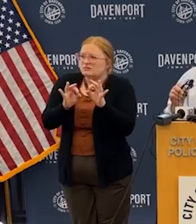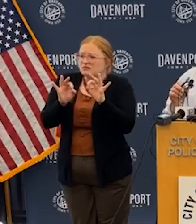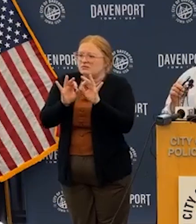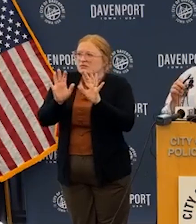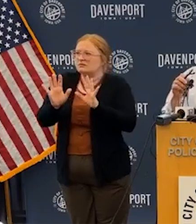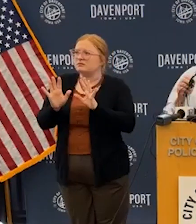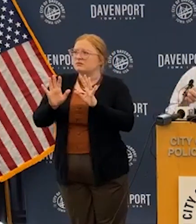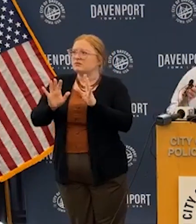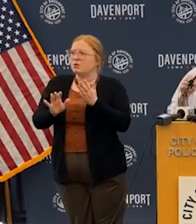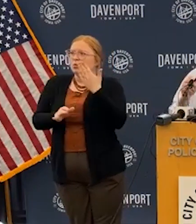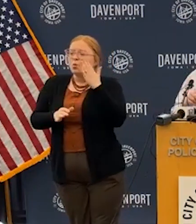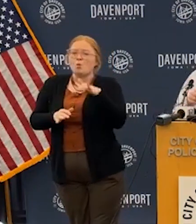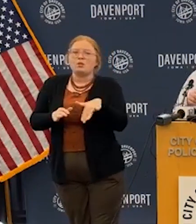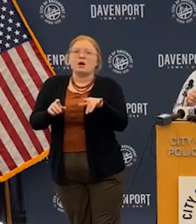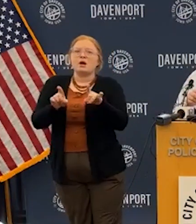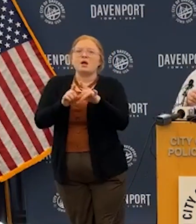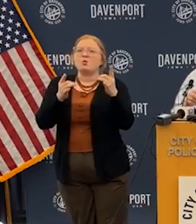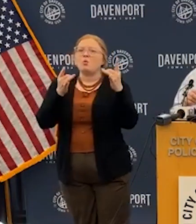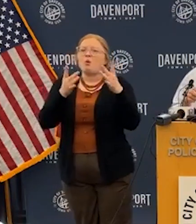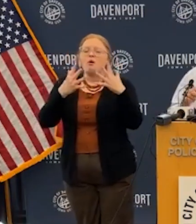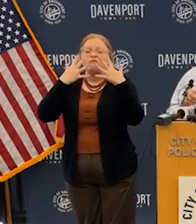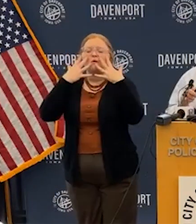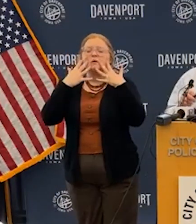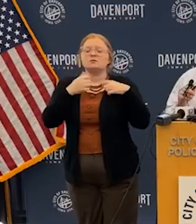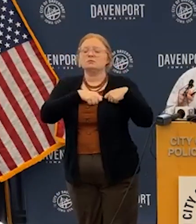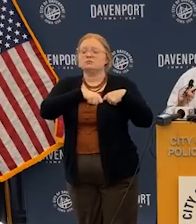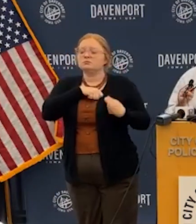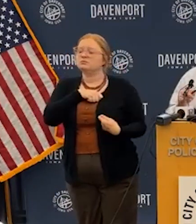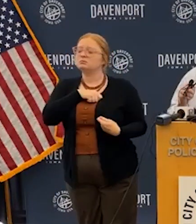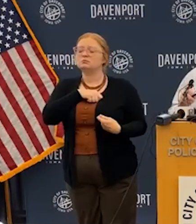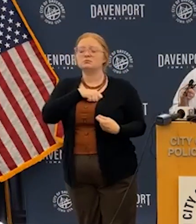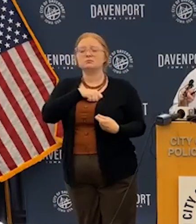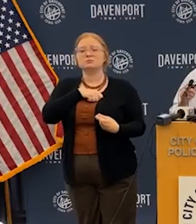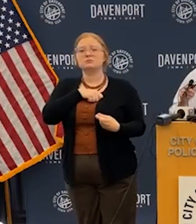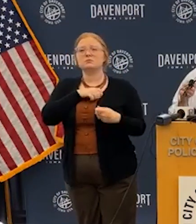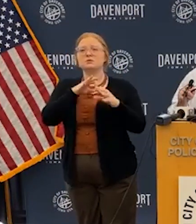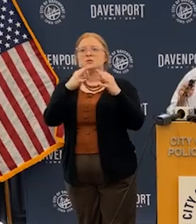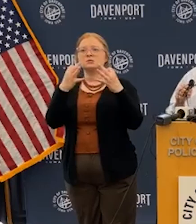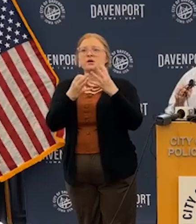sadness that the families are going through for their unaccounted relatives.